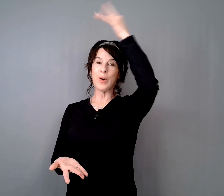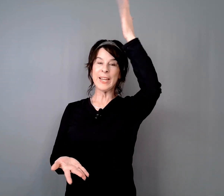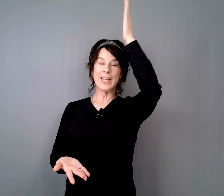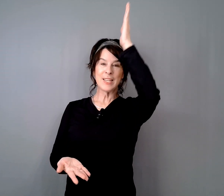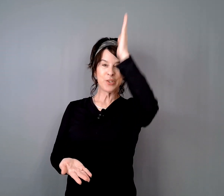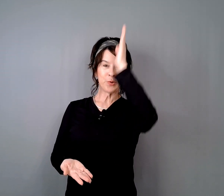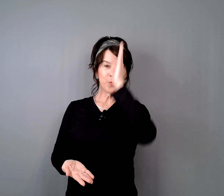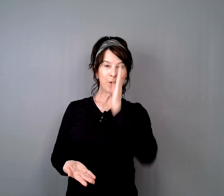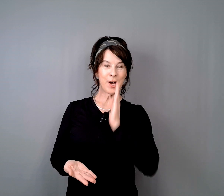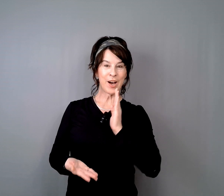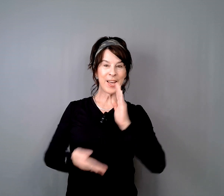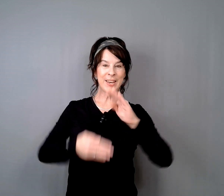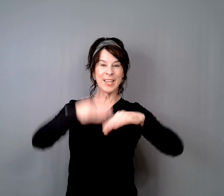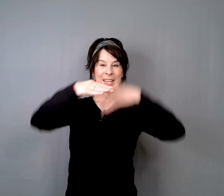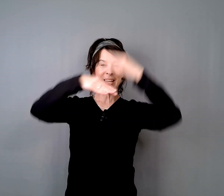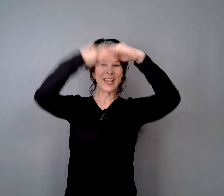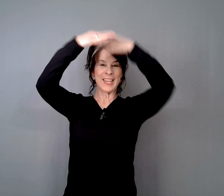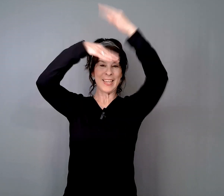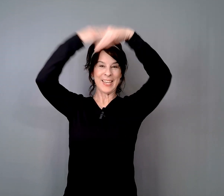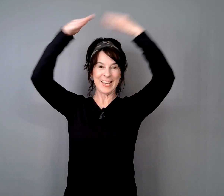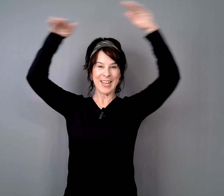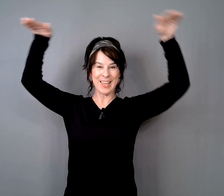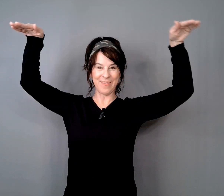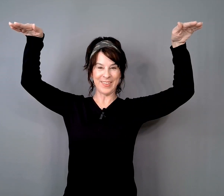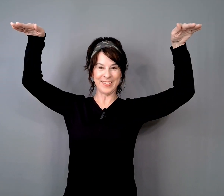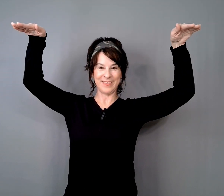Glory to God in heaven.